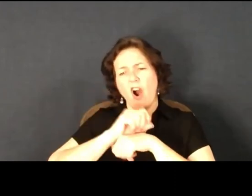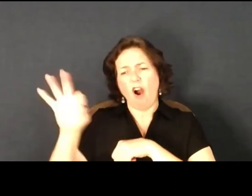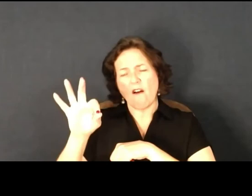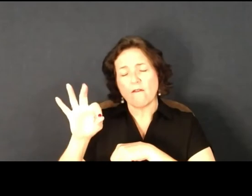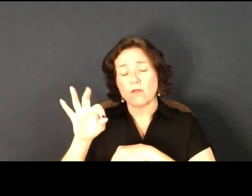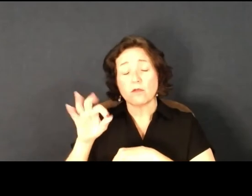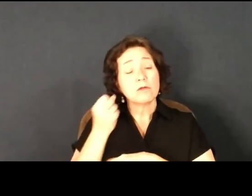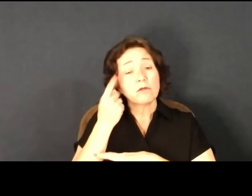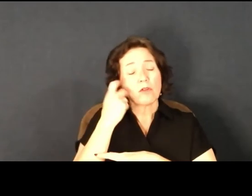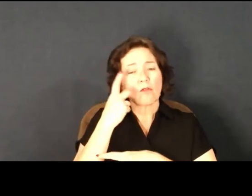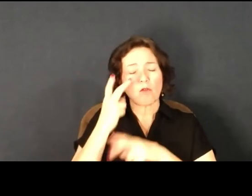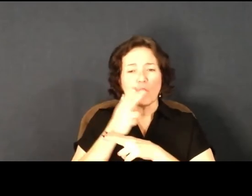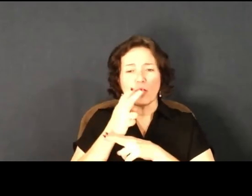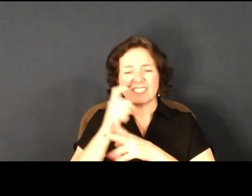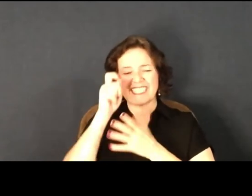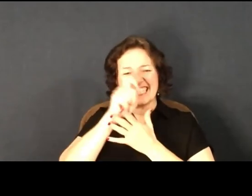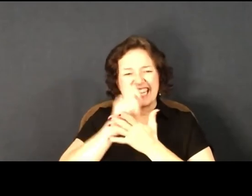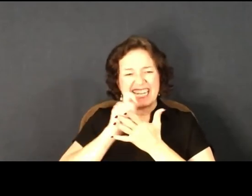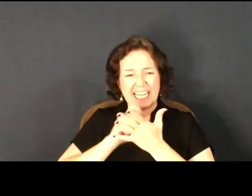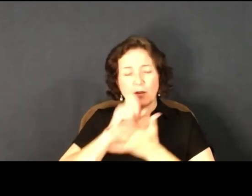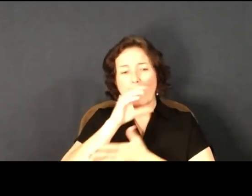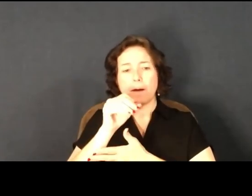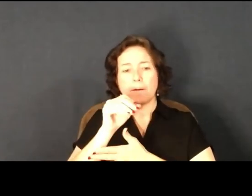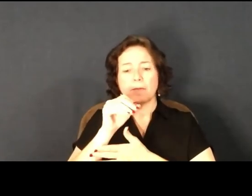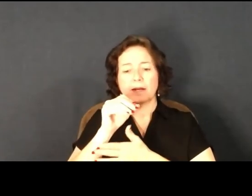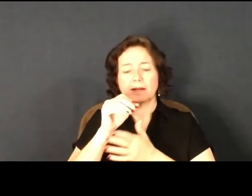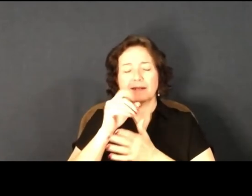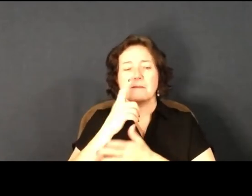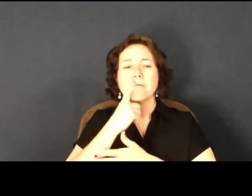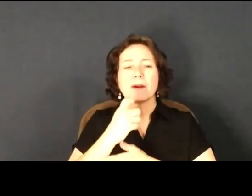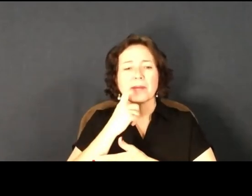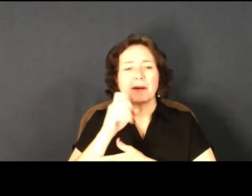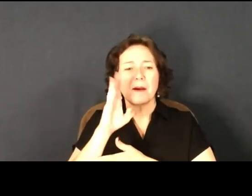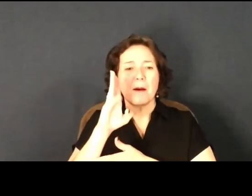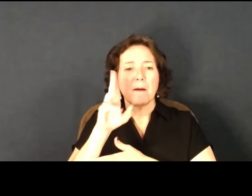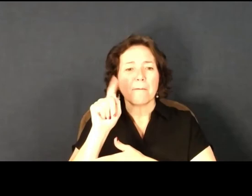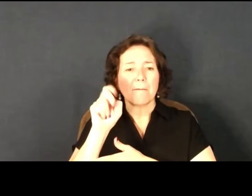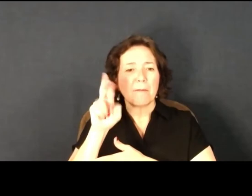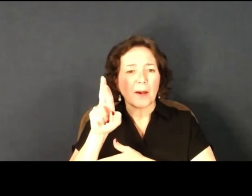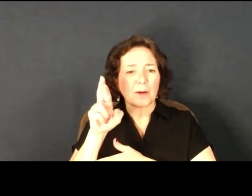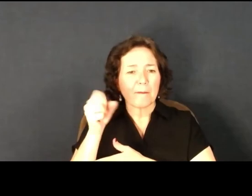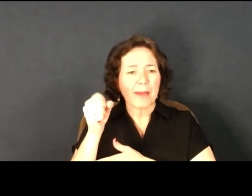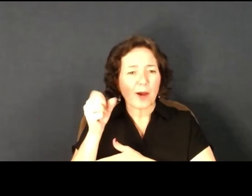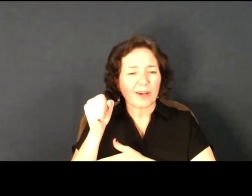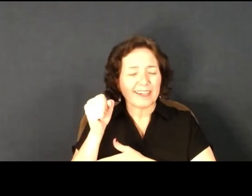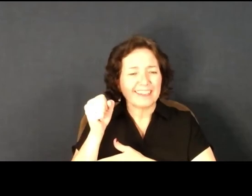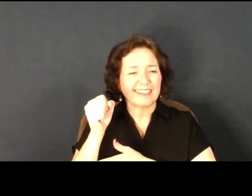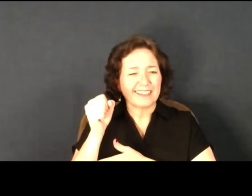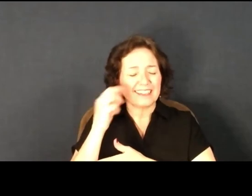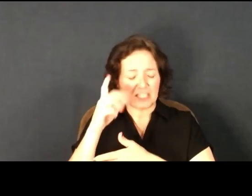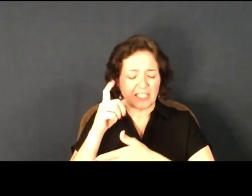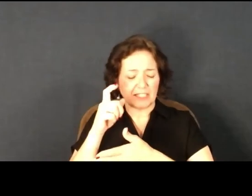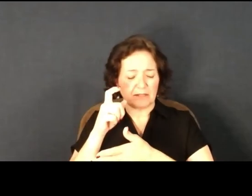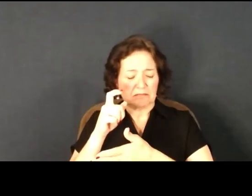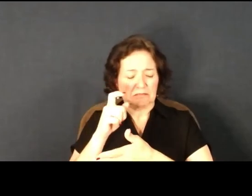to use a needle and buttermilk. So Phil got some buttermilk and a needle and he went